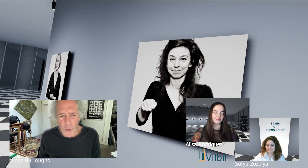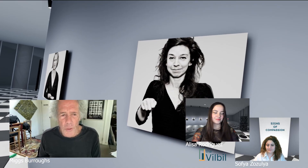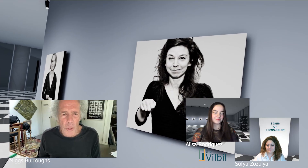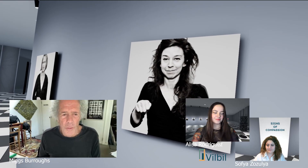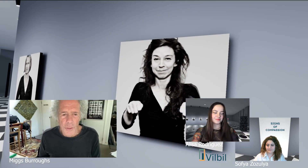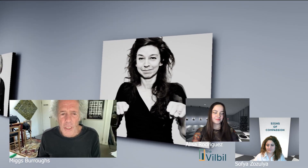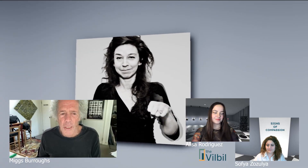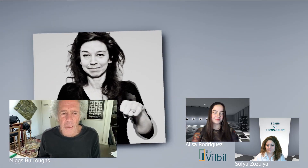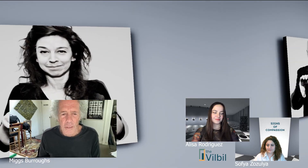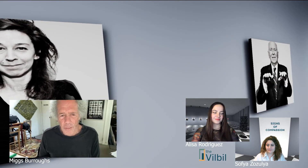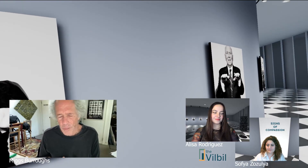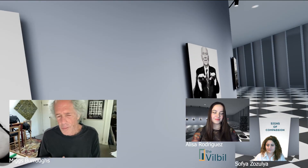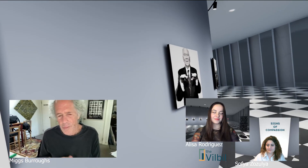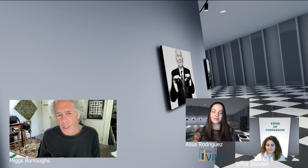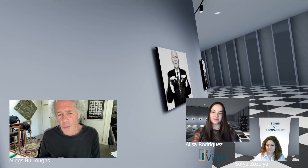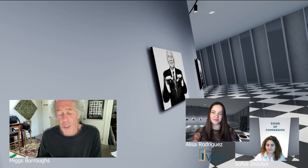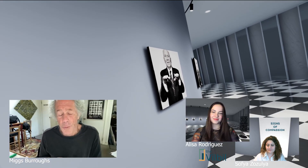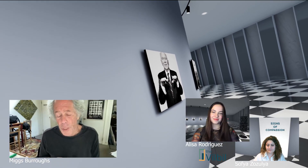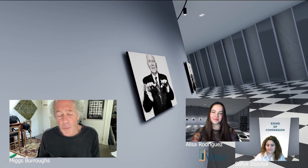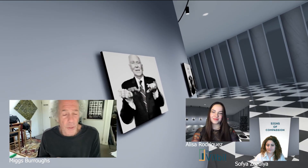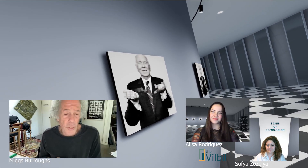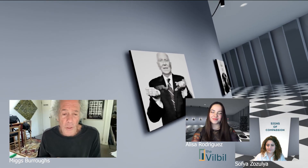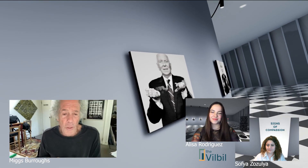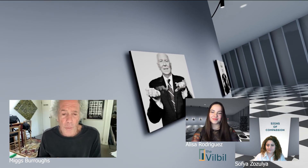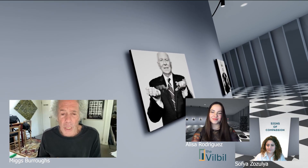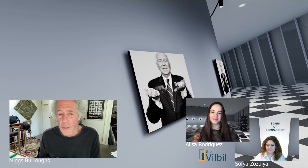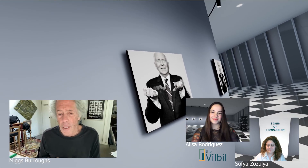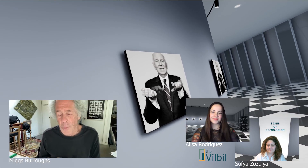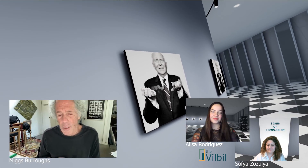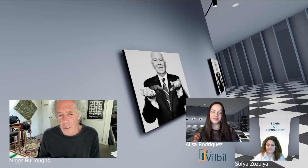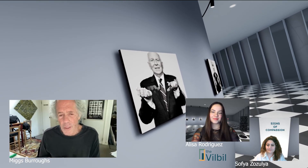a wonderful thing. And reaching people, that's it all about. I mean, it's